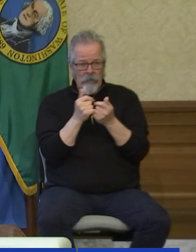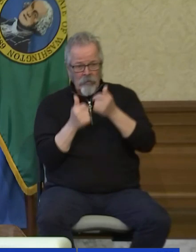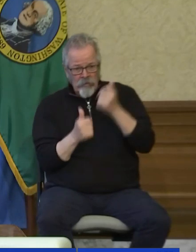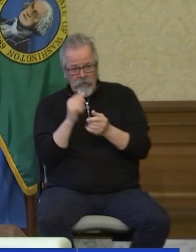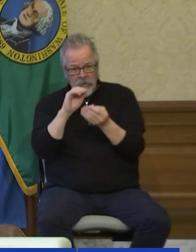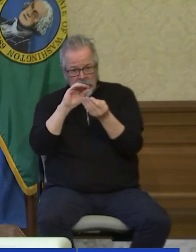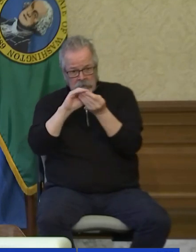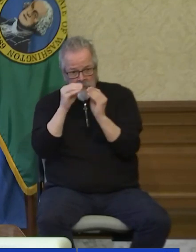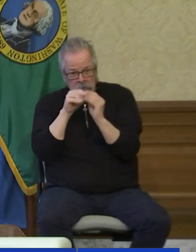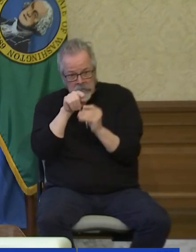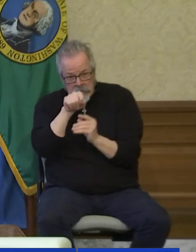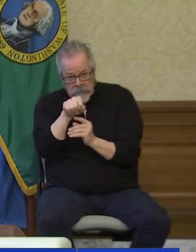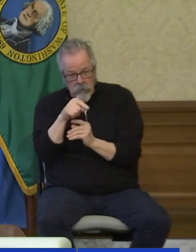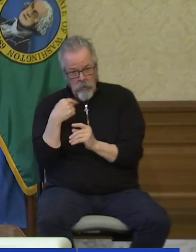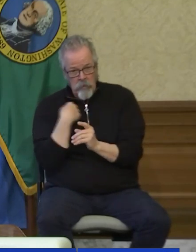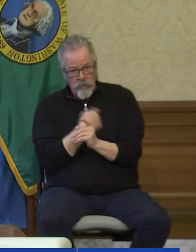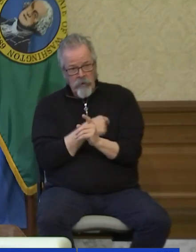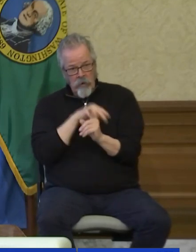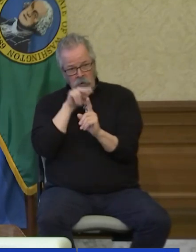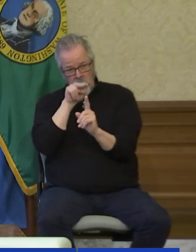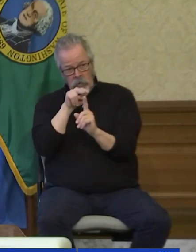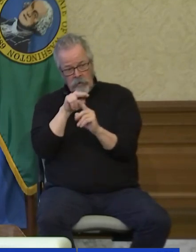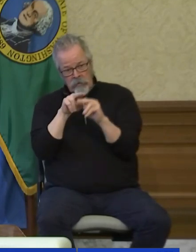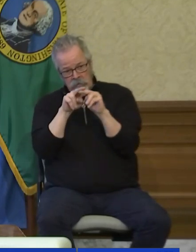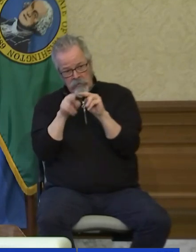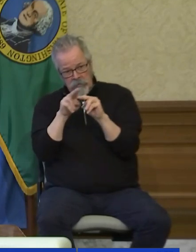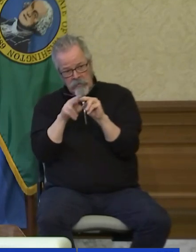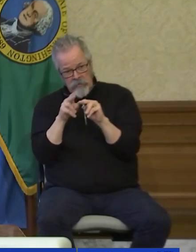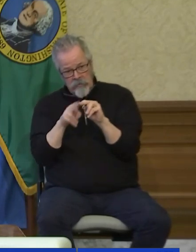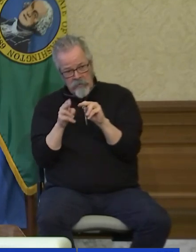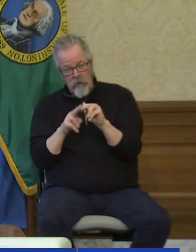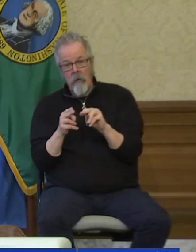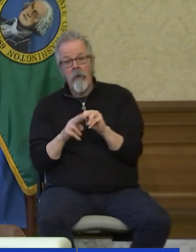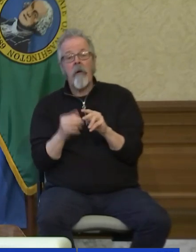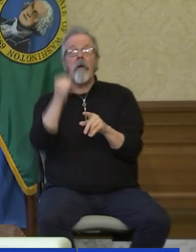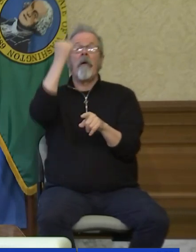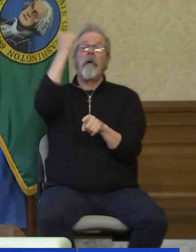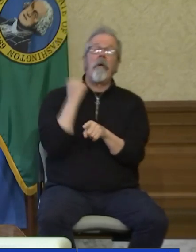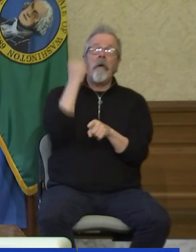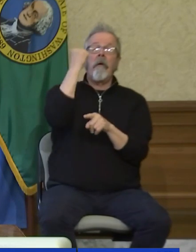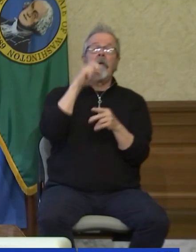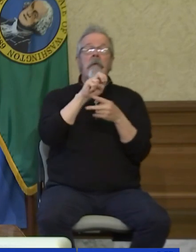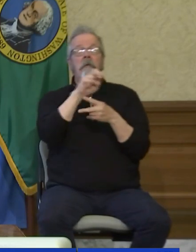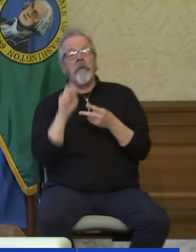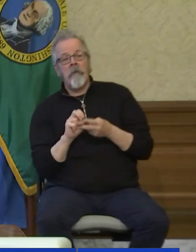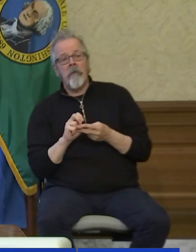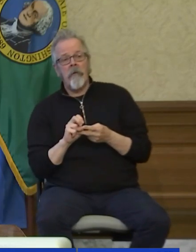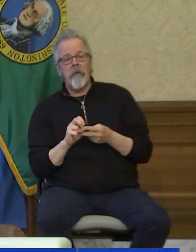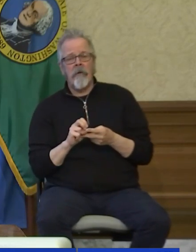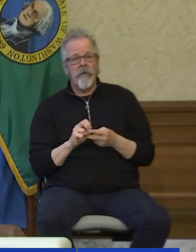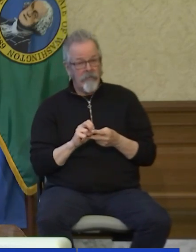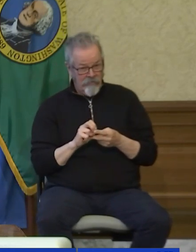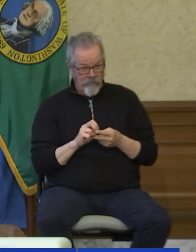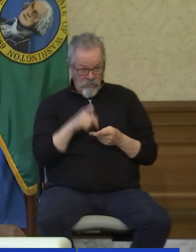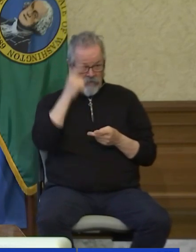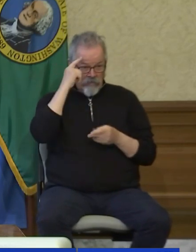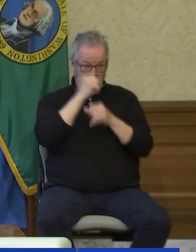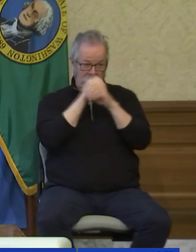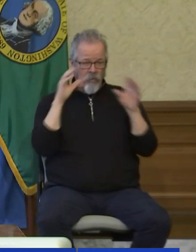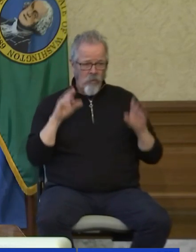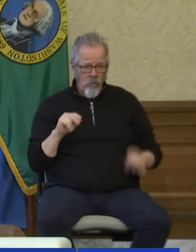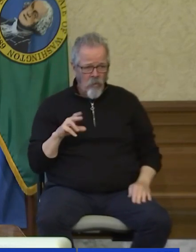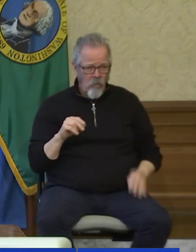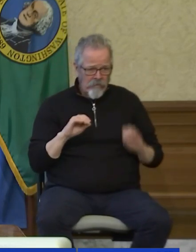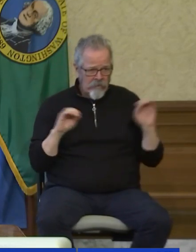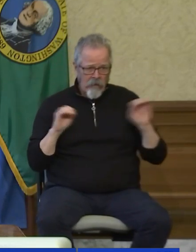these phases. Right now, the situation is we can do about 4,000 tests a day with the very limited number of test kits